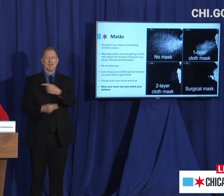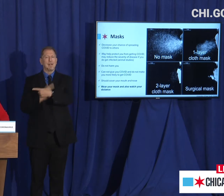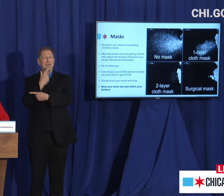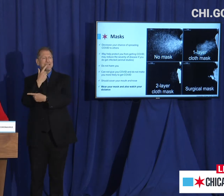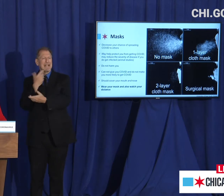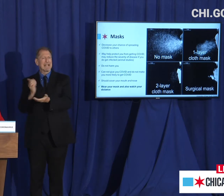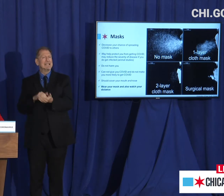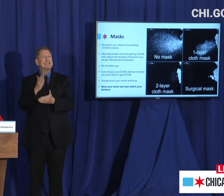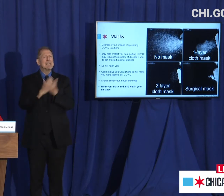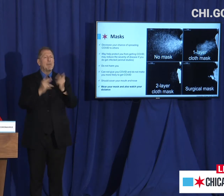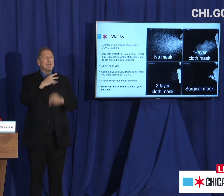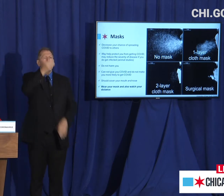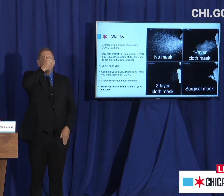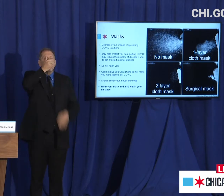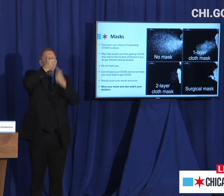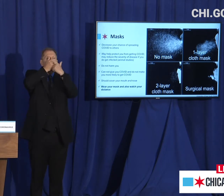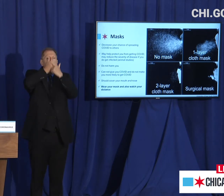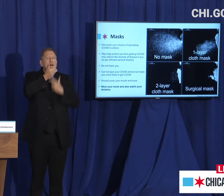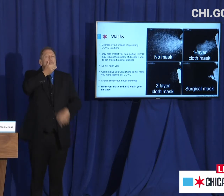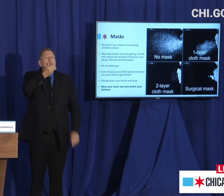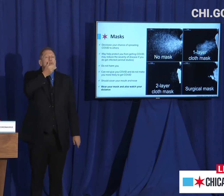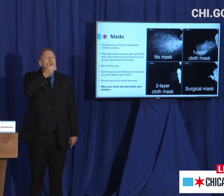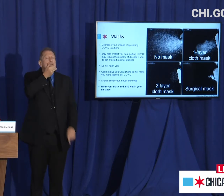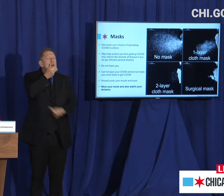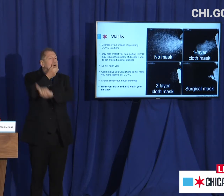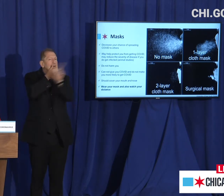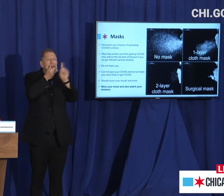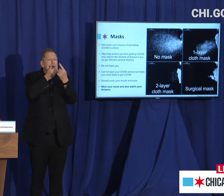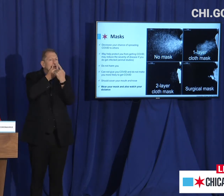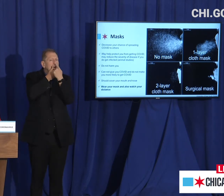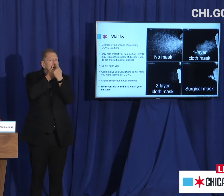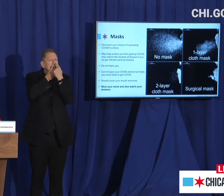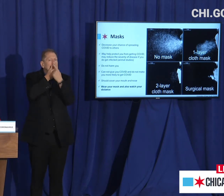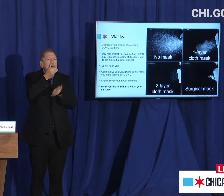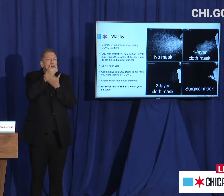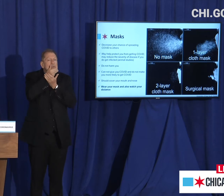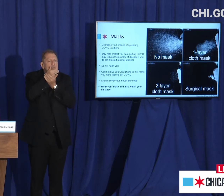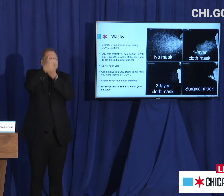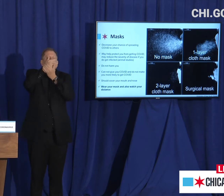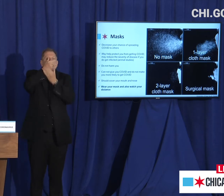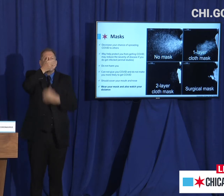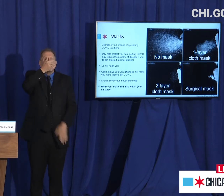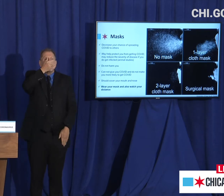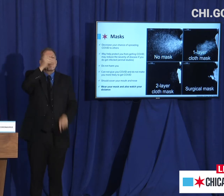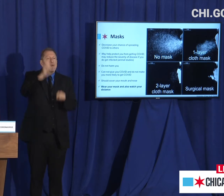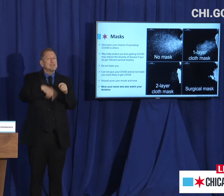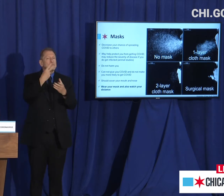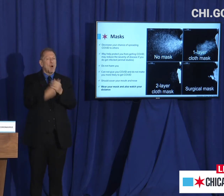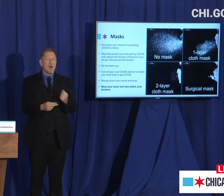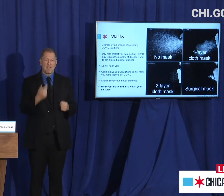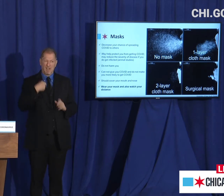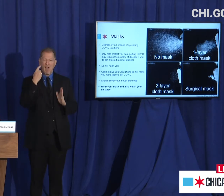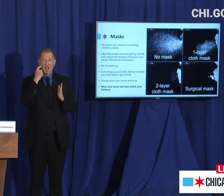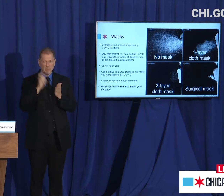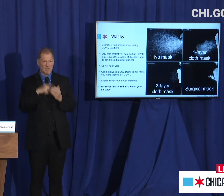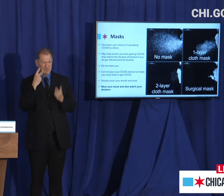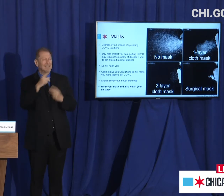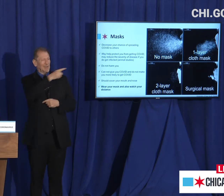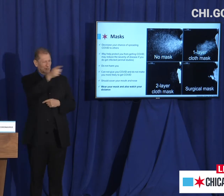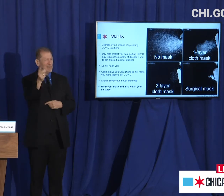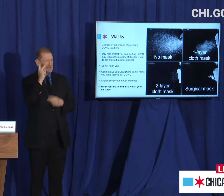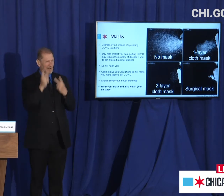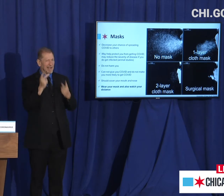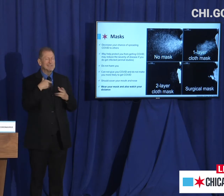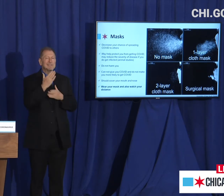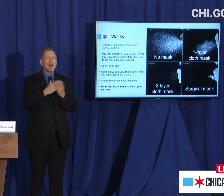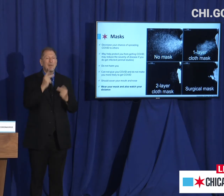again? yes, it should cover both your mouth and your nose. I see a lot of people, and I know you do too,